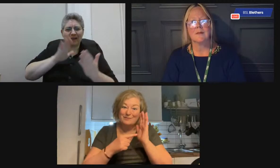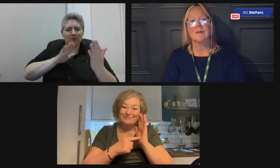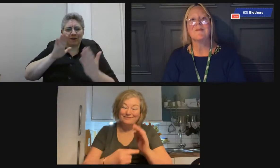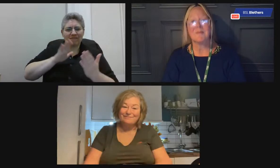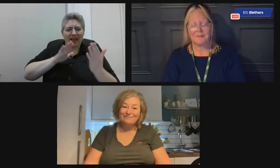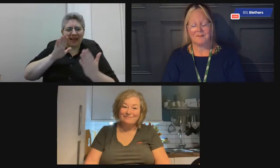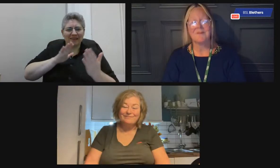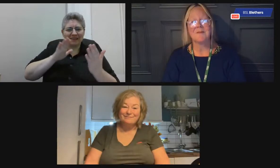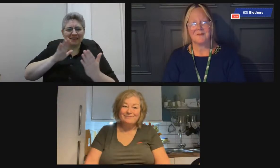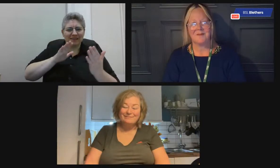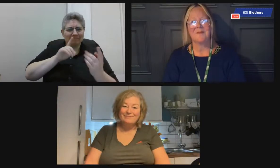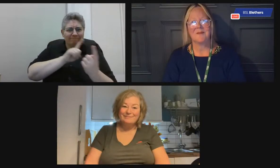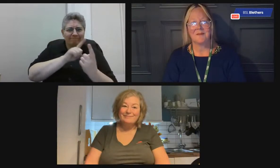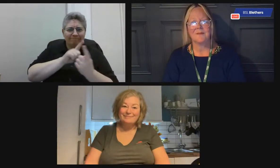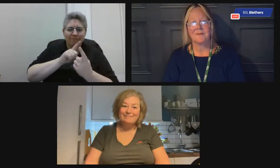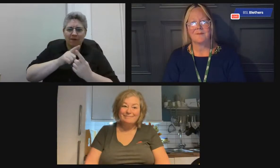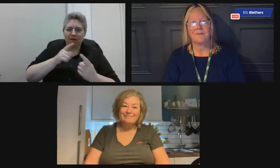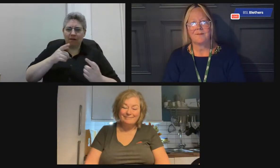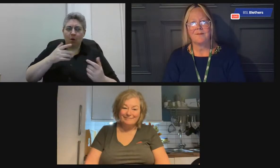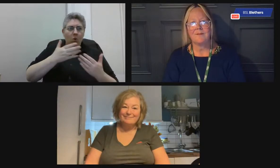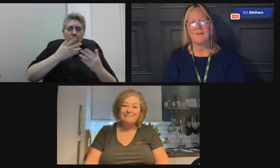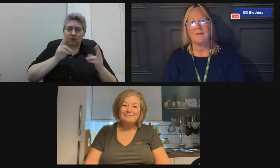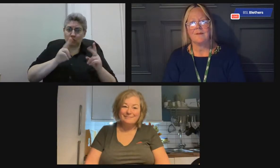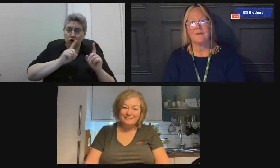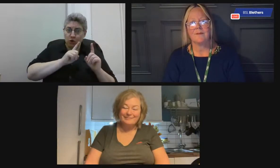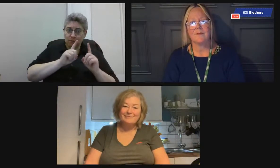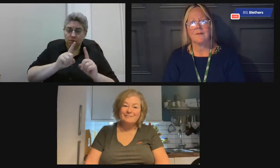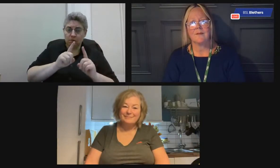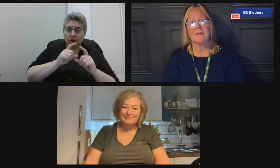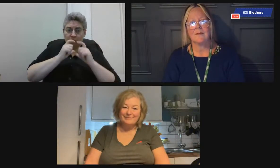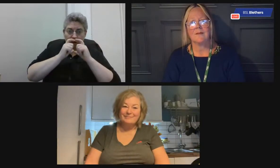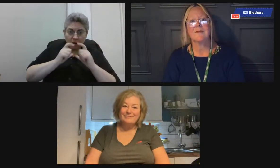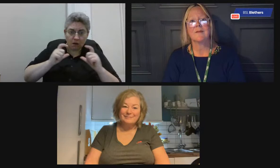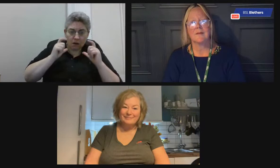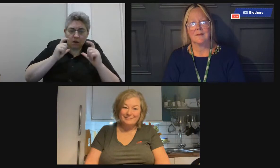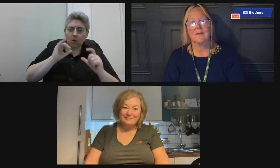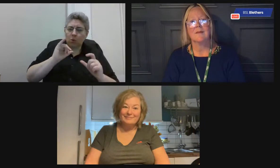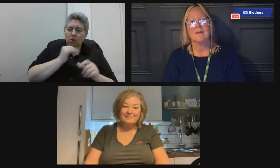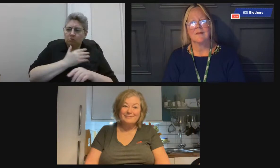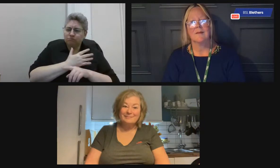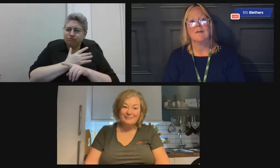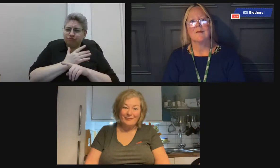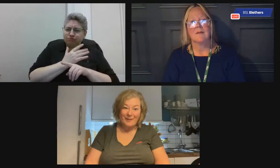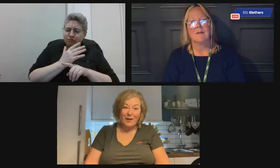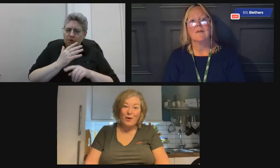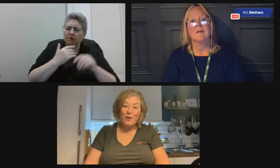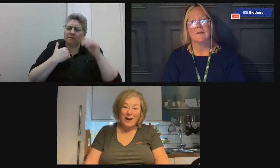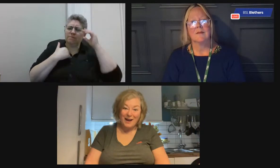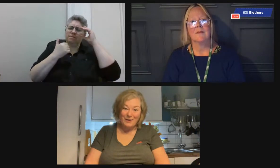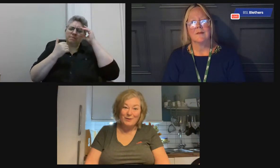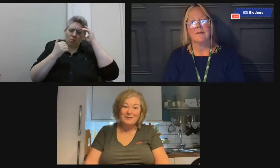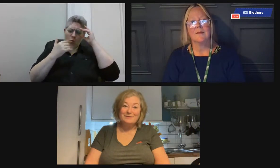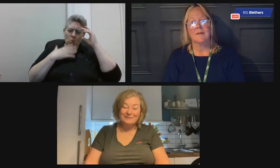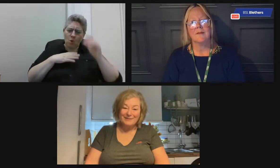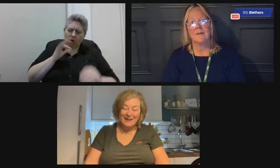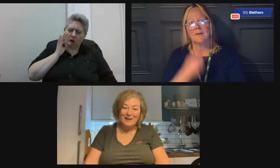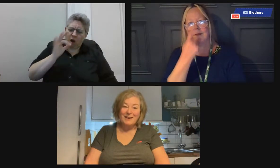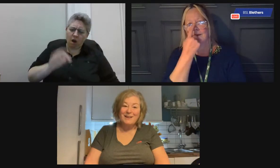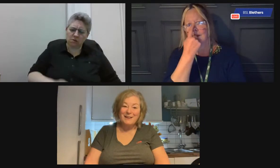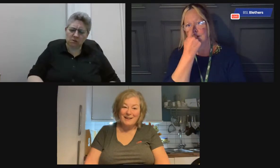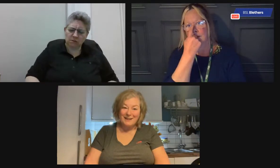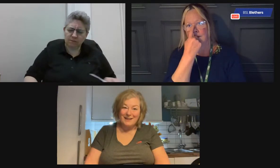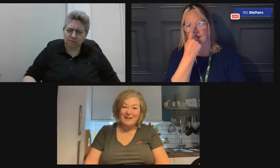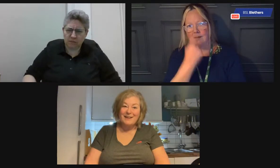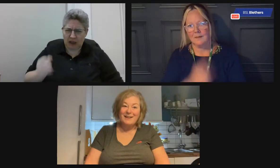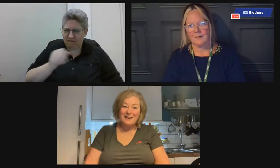COVID, text messaging, internet, Zoom, but we're back to face-to-face. So did you have interpreters coming with you with